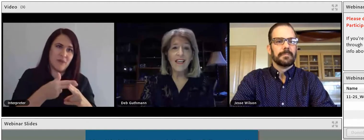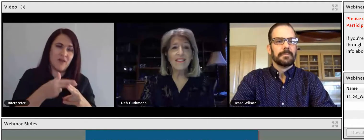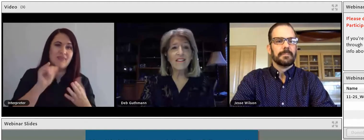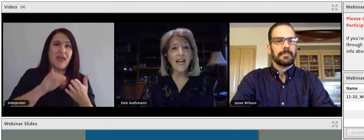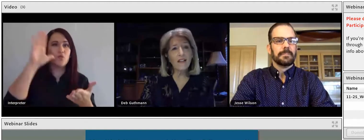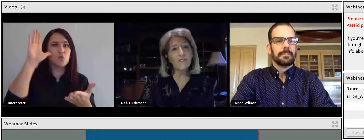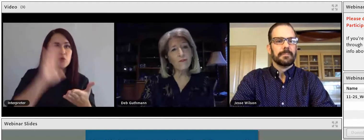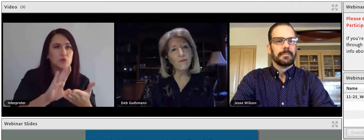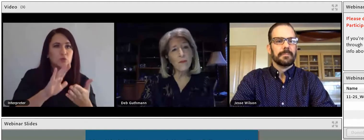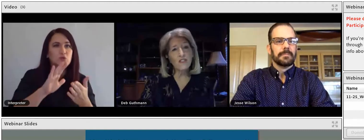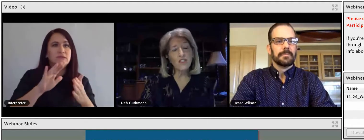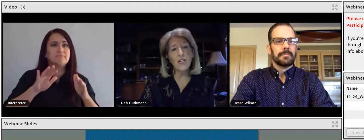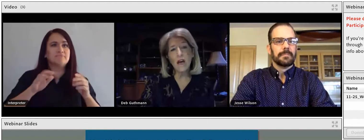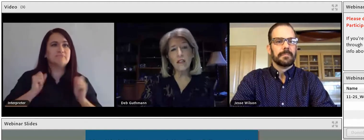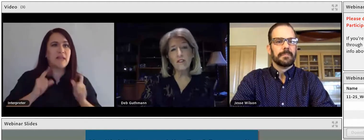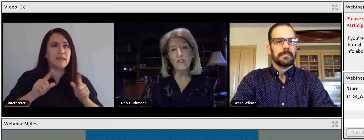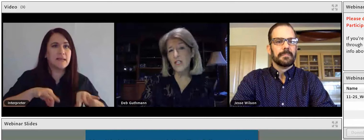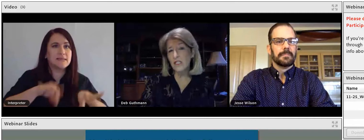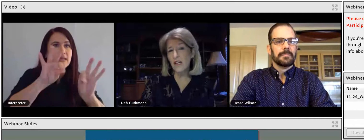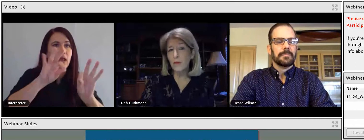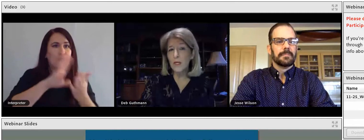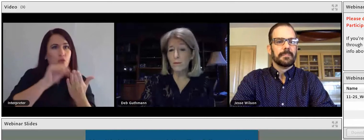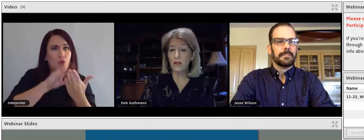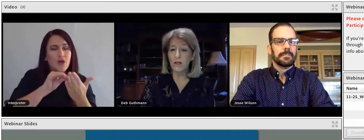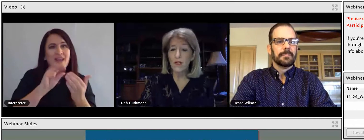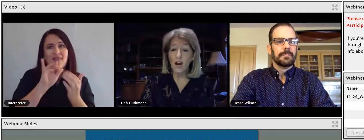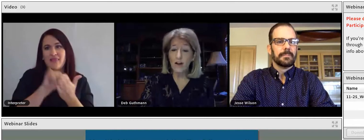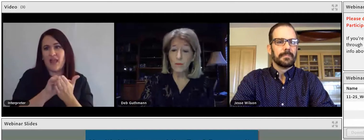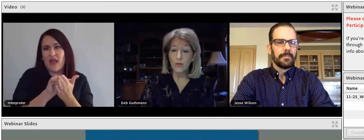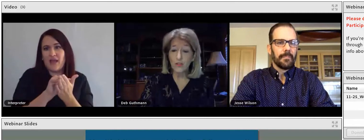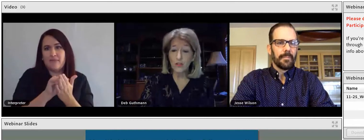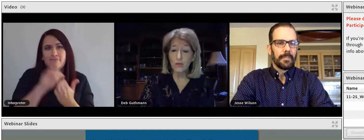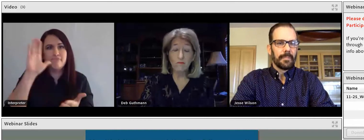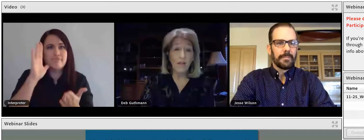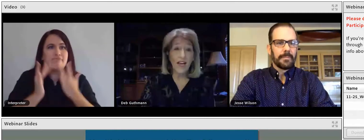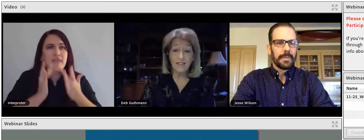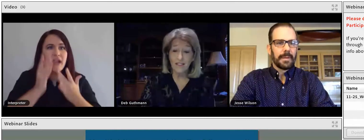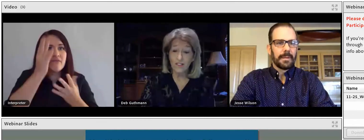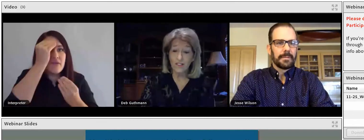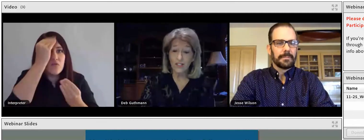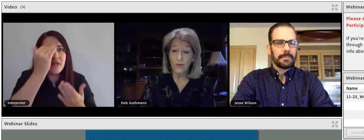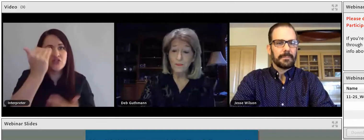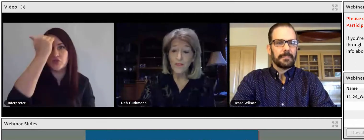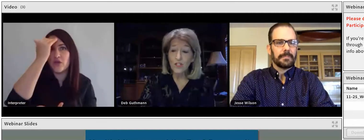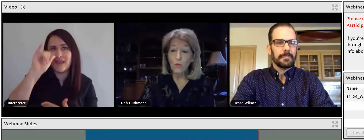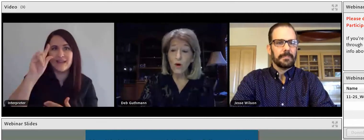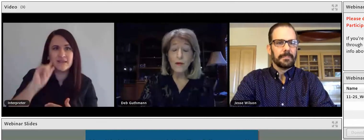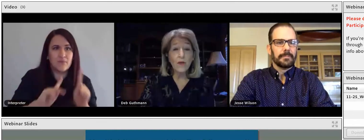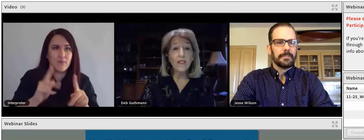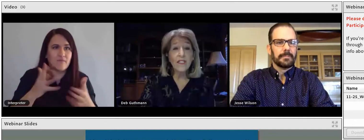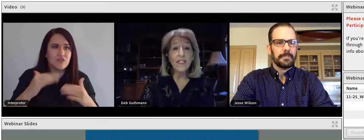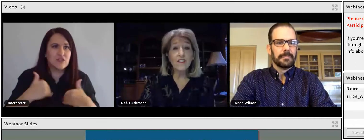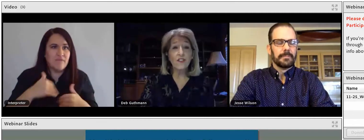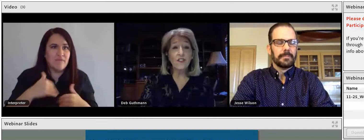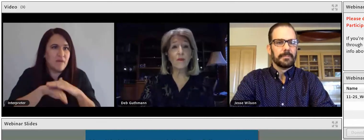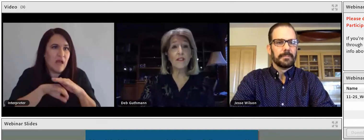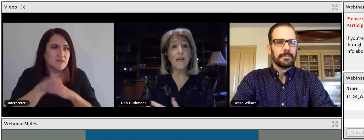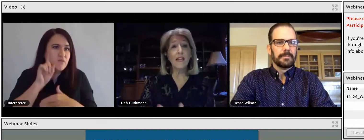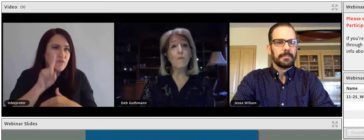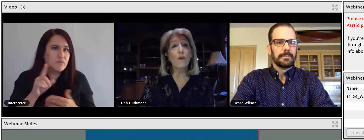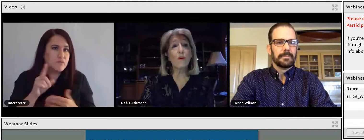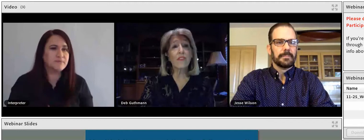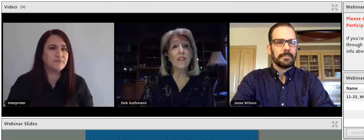learning, the lack of information and knowledge that deaf people are able to have access to. So what we really need to